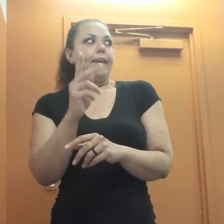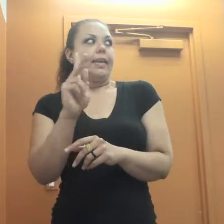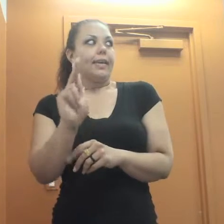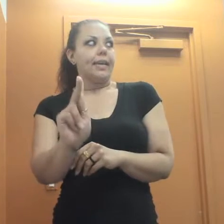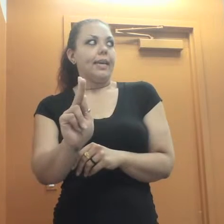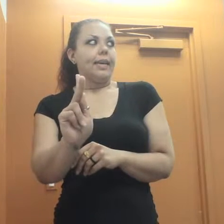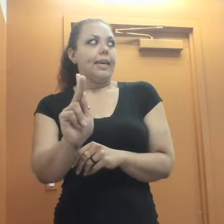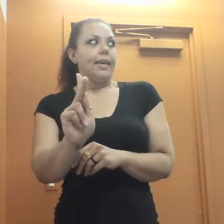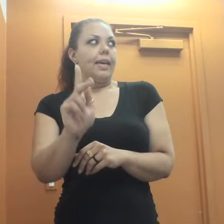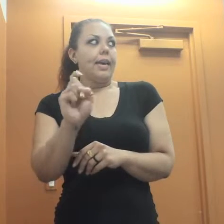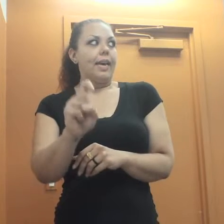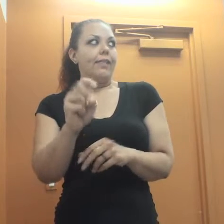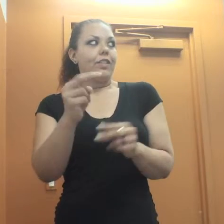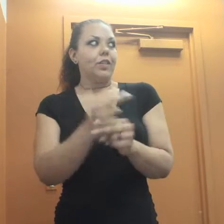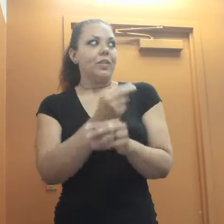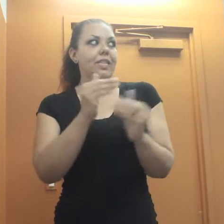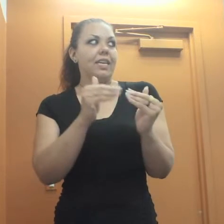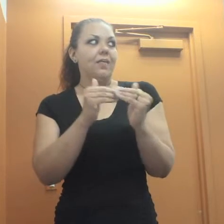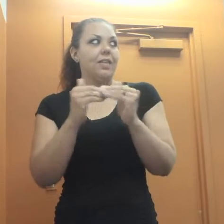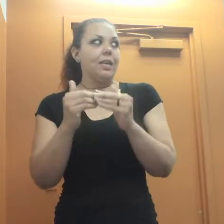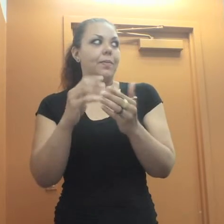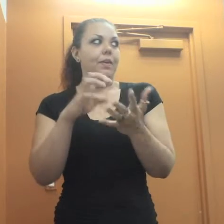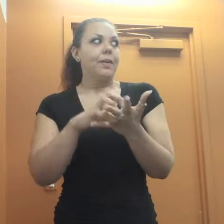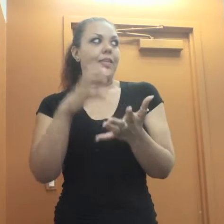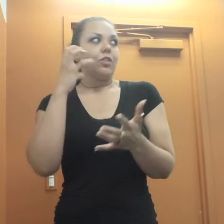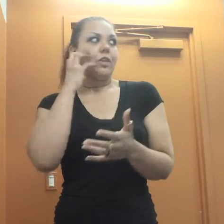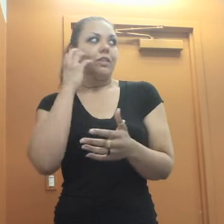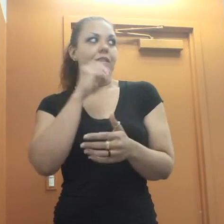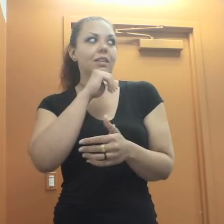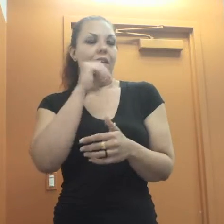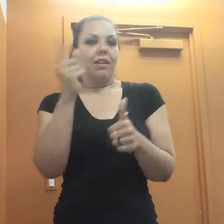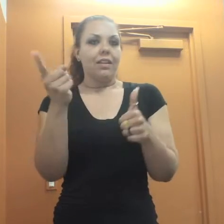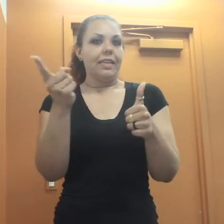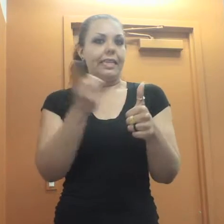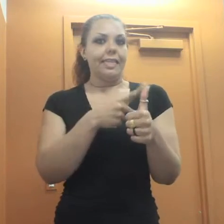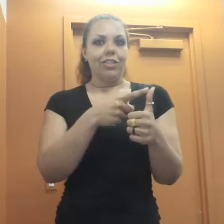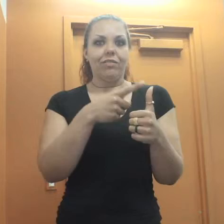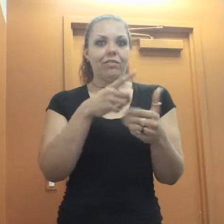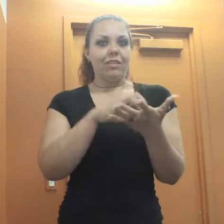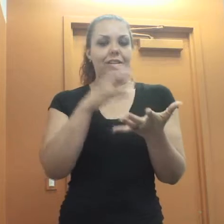equilibrium concentrations, not initial concentrations. K must be